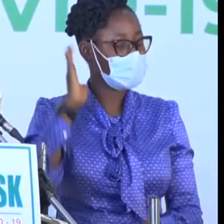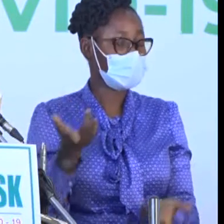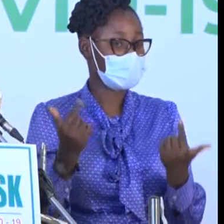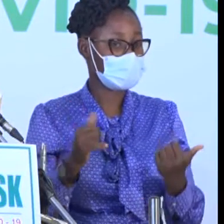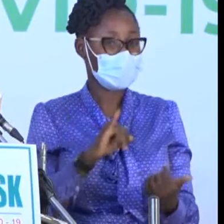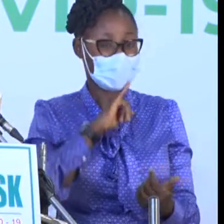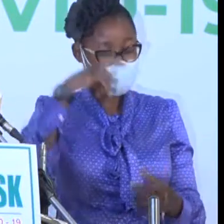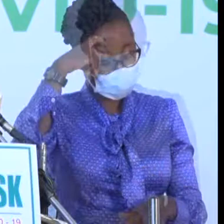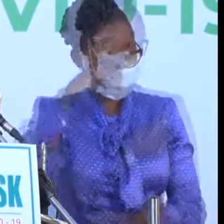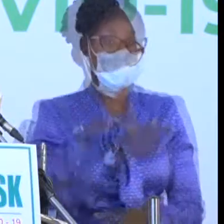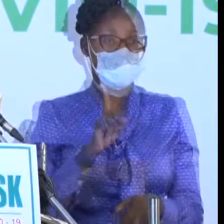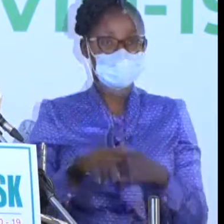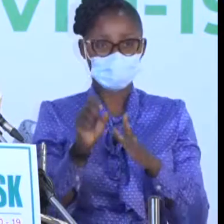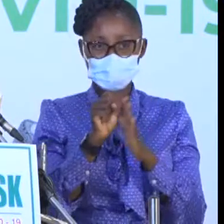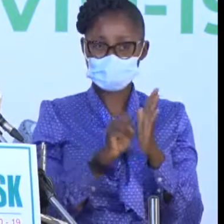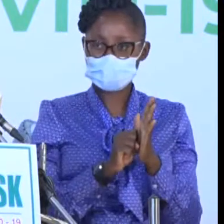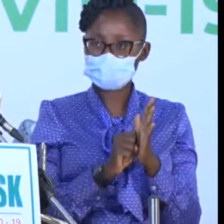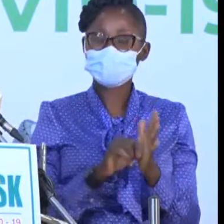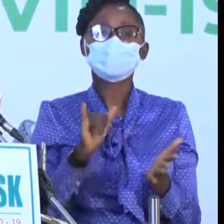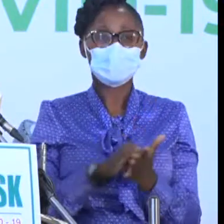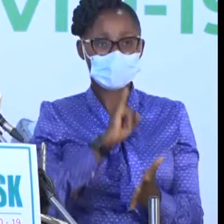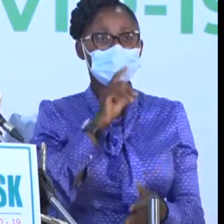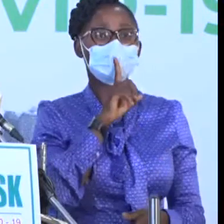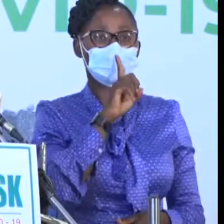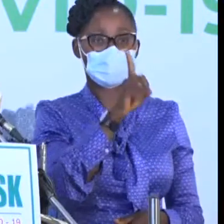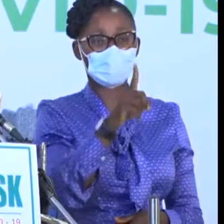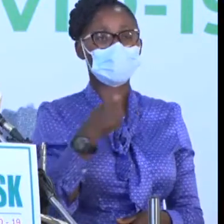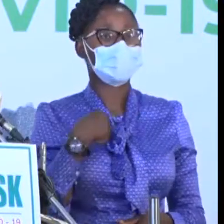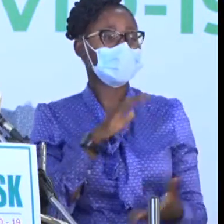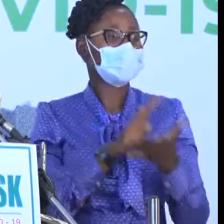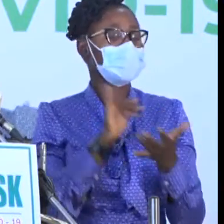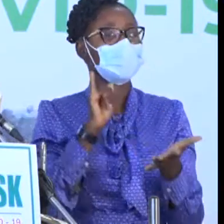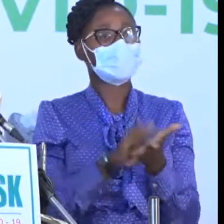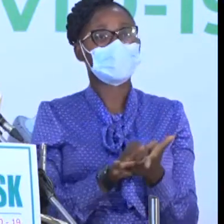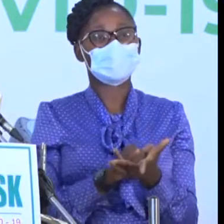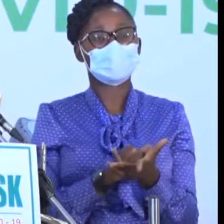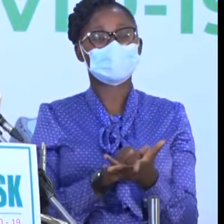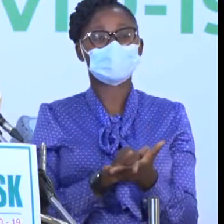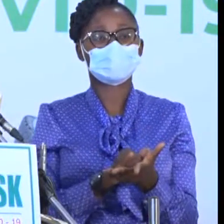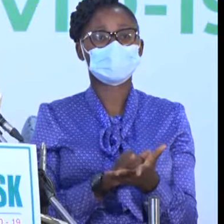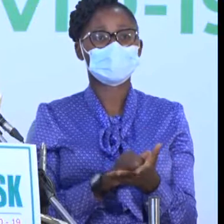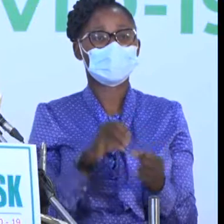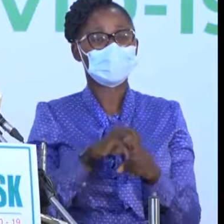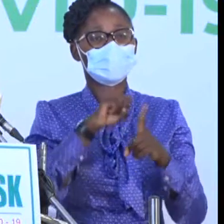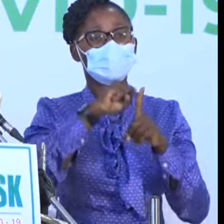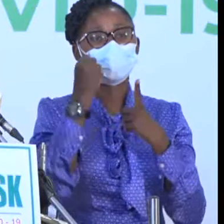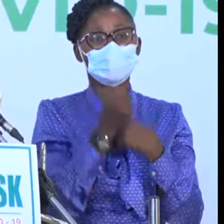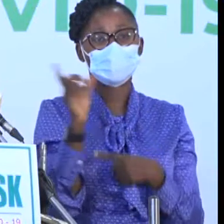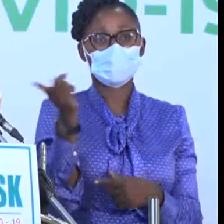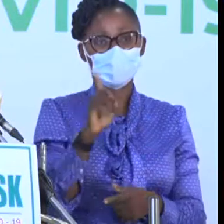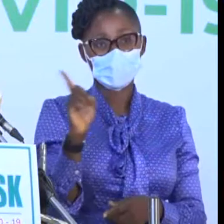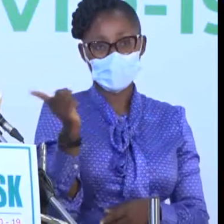to complete their vaccination. That is true. We believe that in a situation